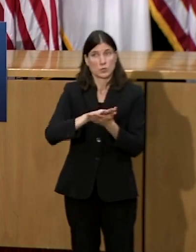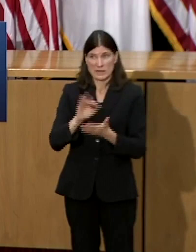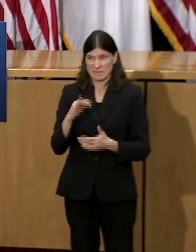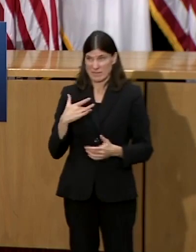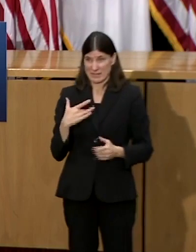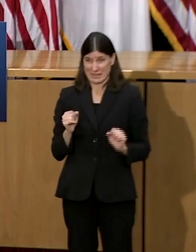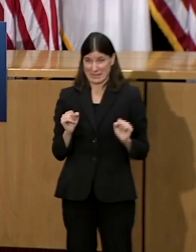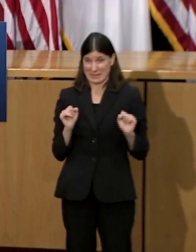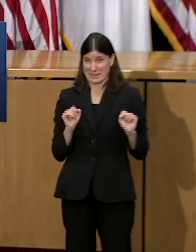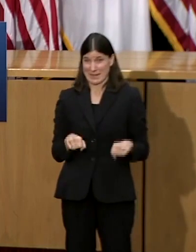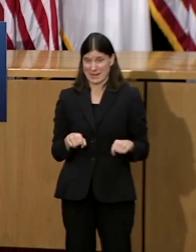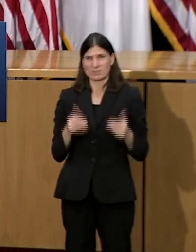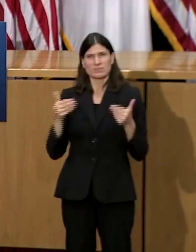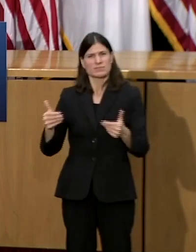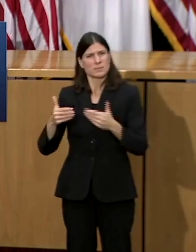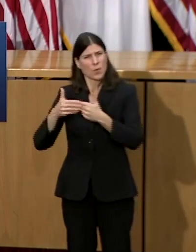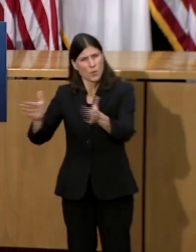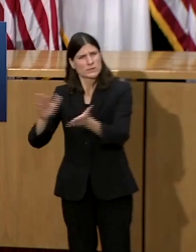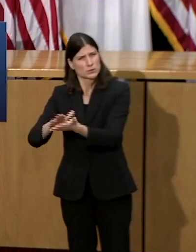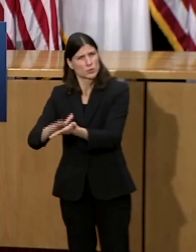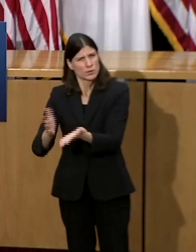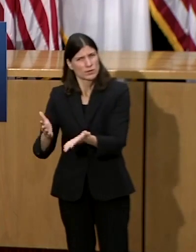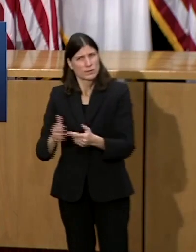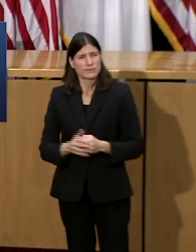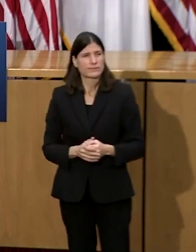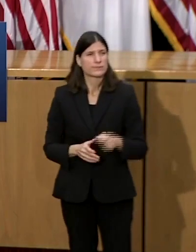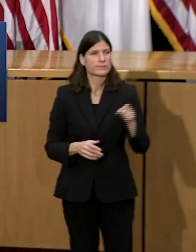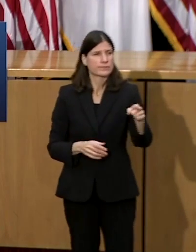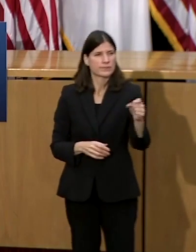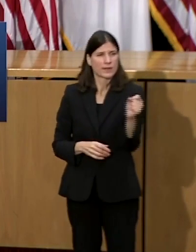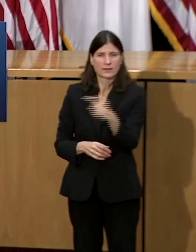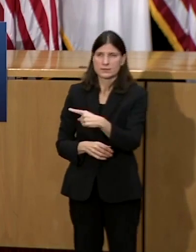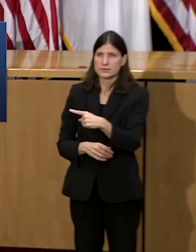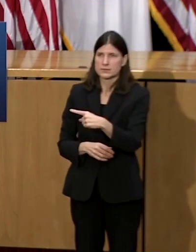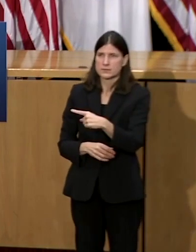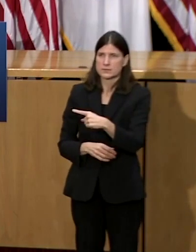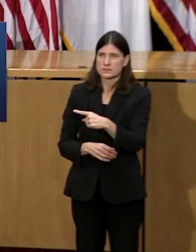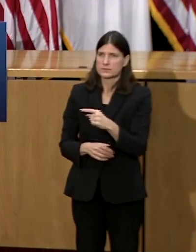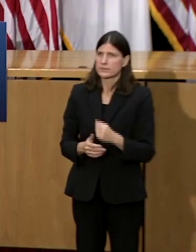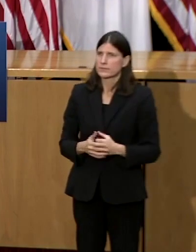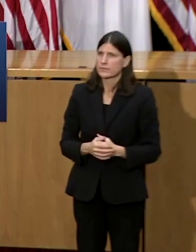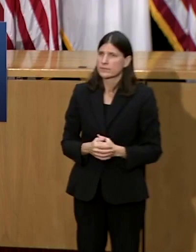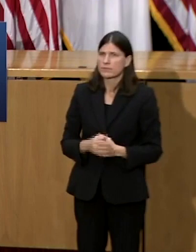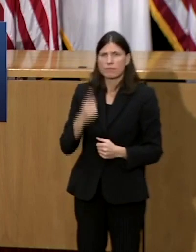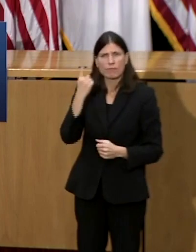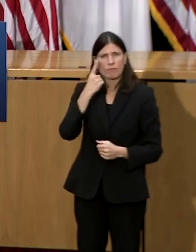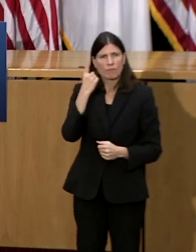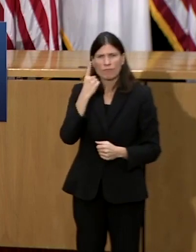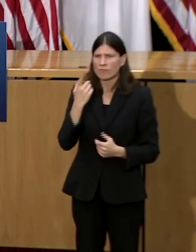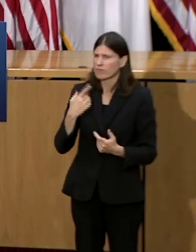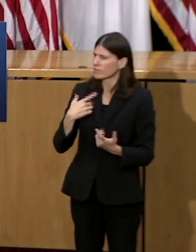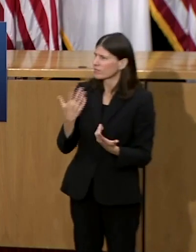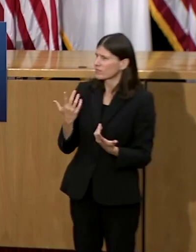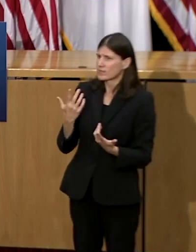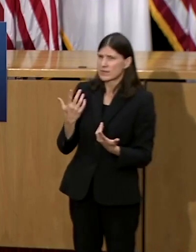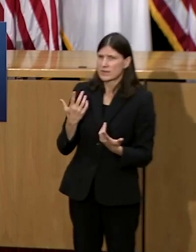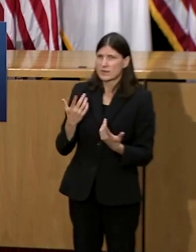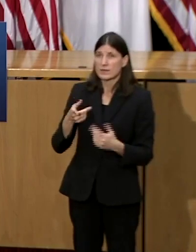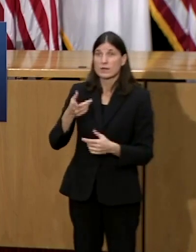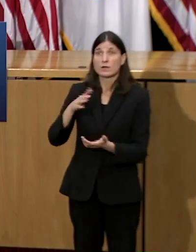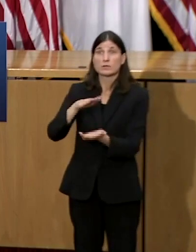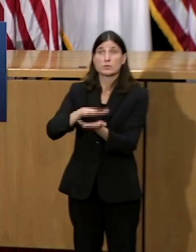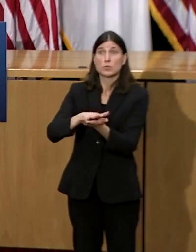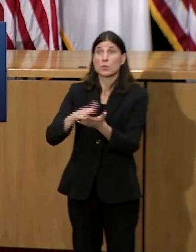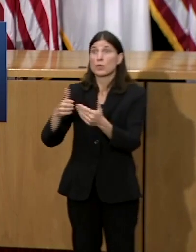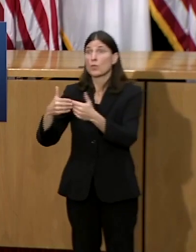lot of communities, one of the harder groups or audiences to convince seems to be the teachers' unions. Because how